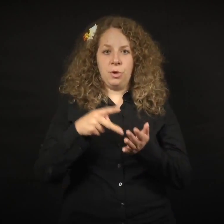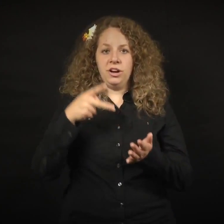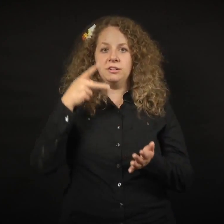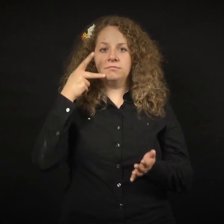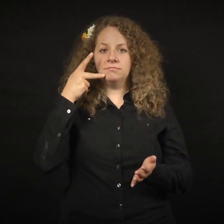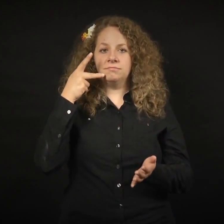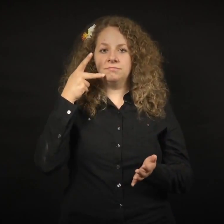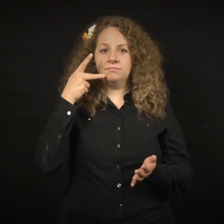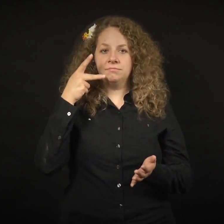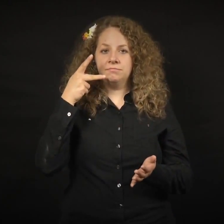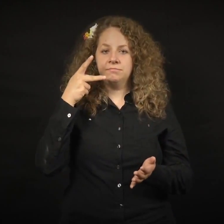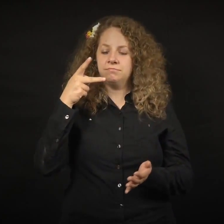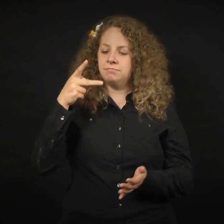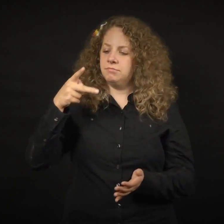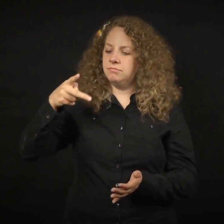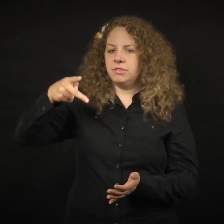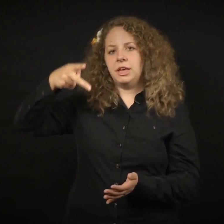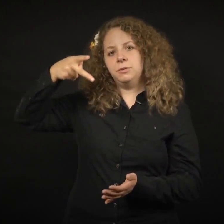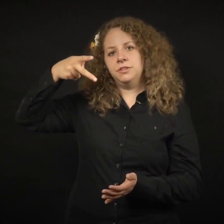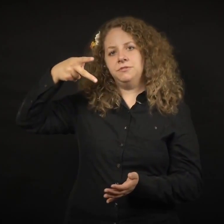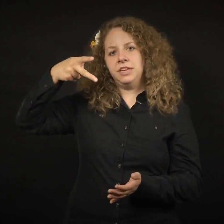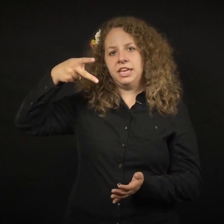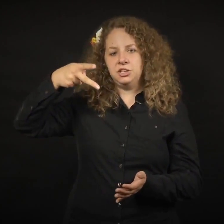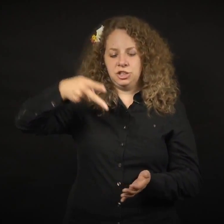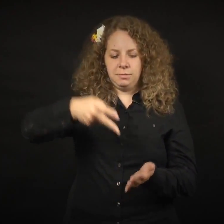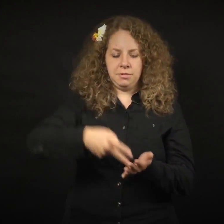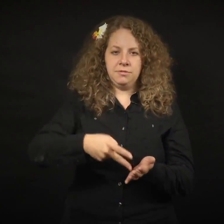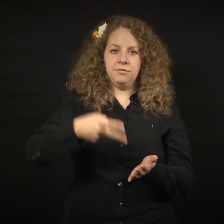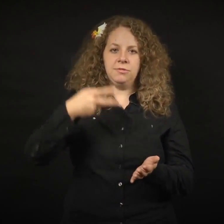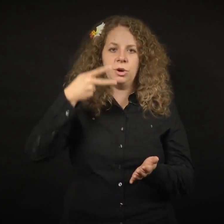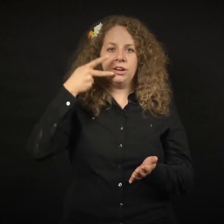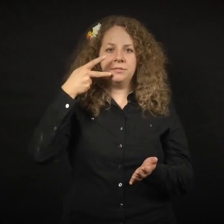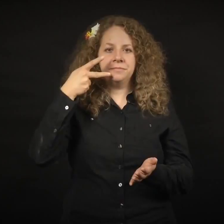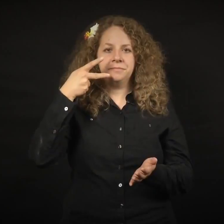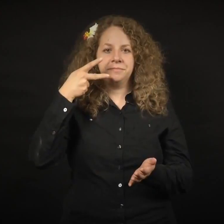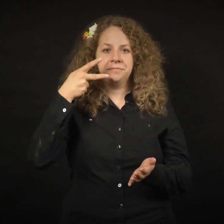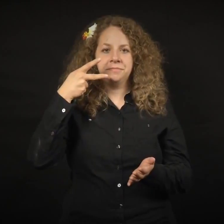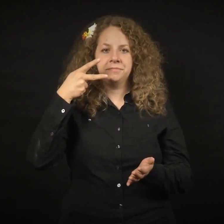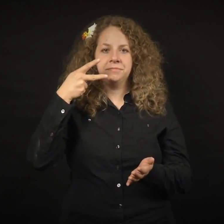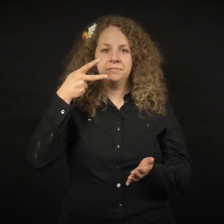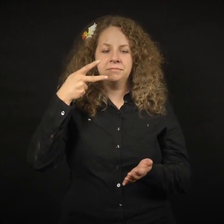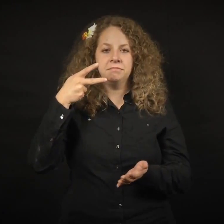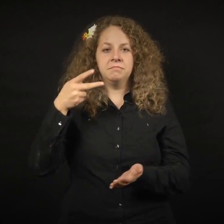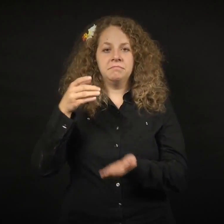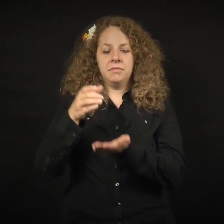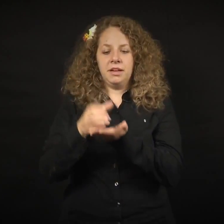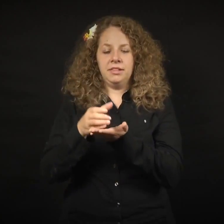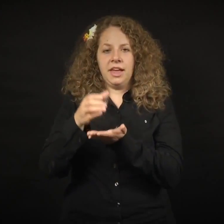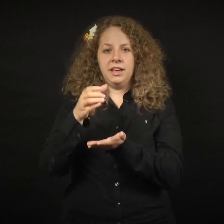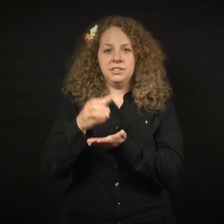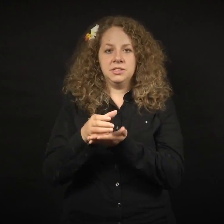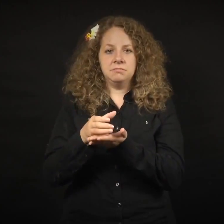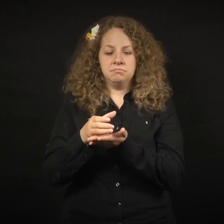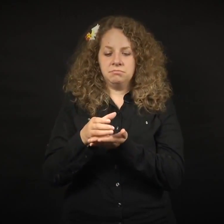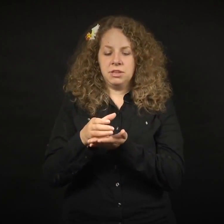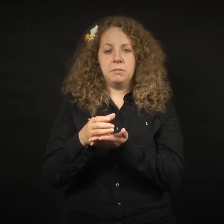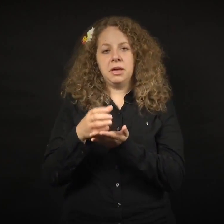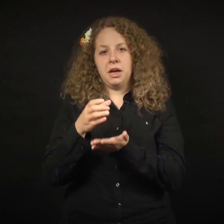Fork, like with a V hand shape, fork. A glass can be a